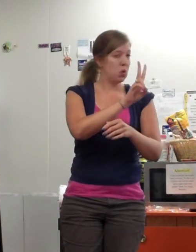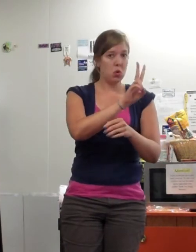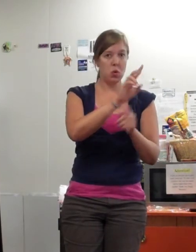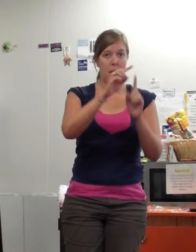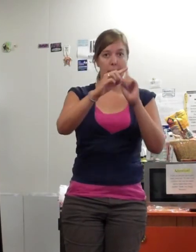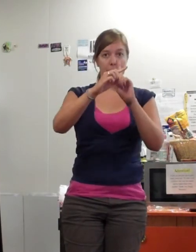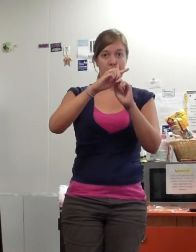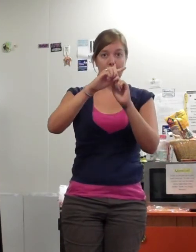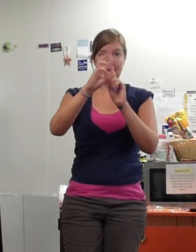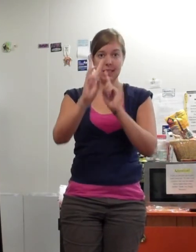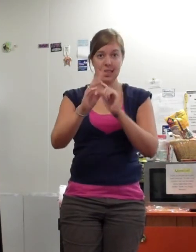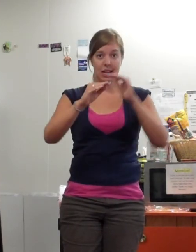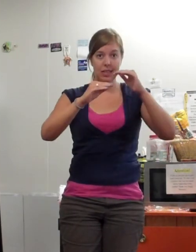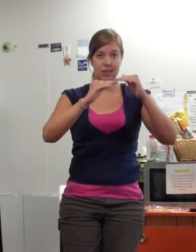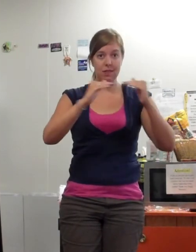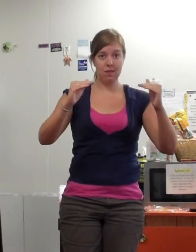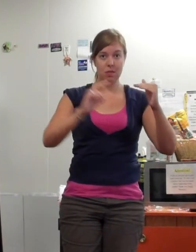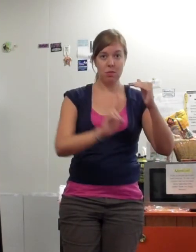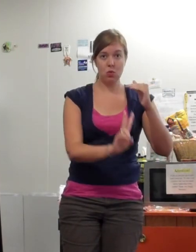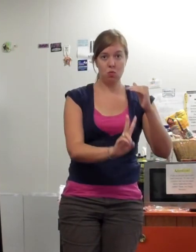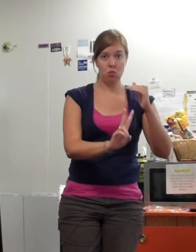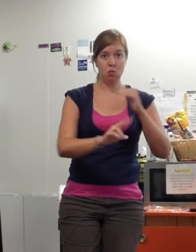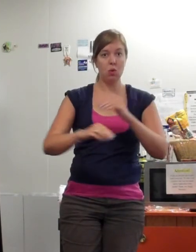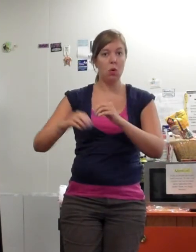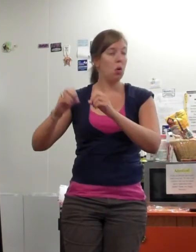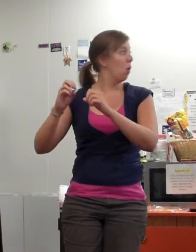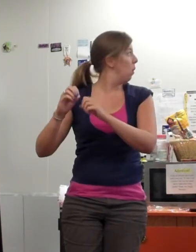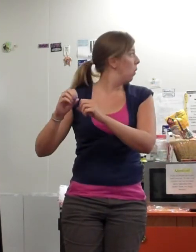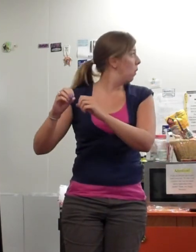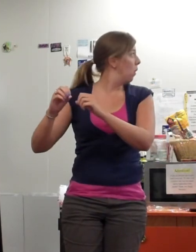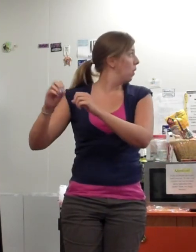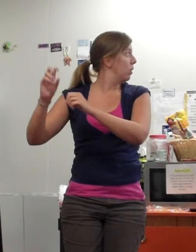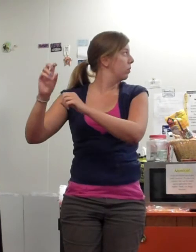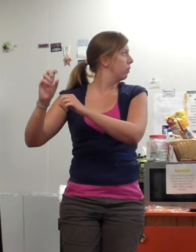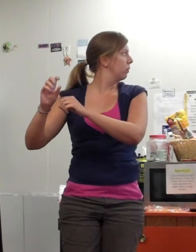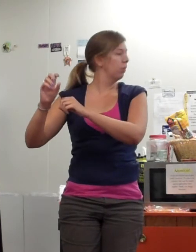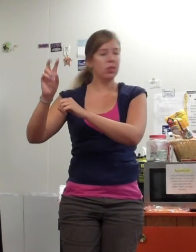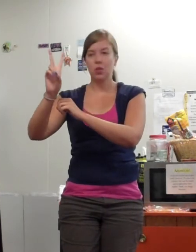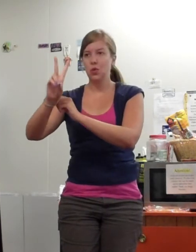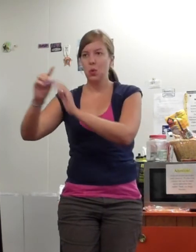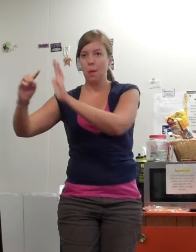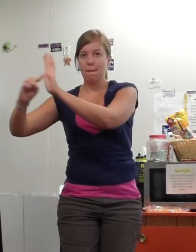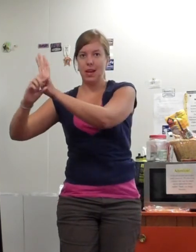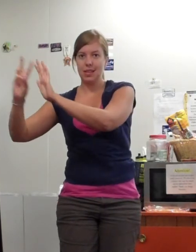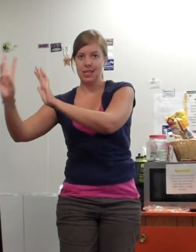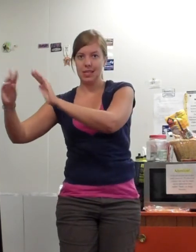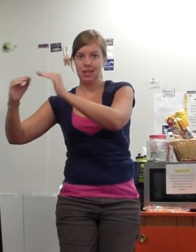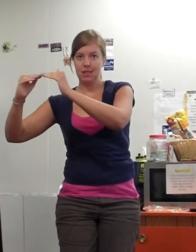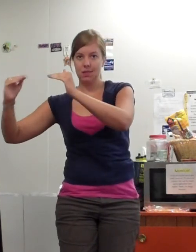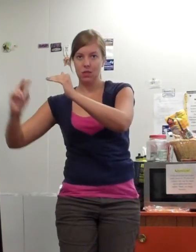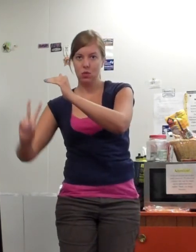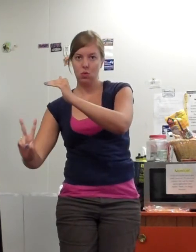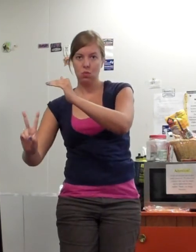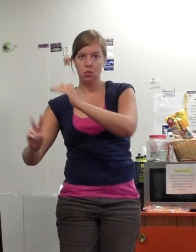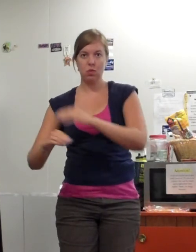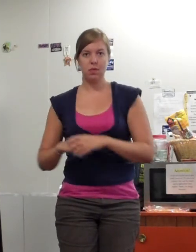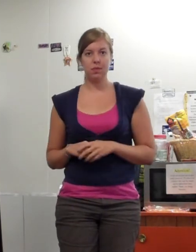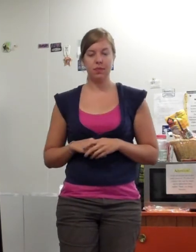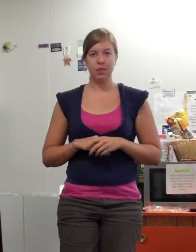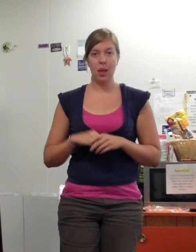I also have to do 2 minus 6 divided by 2. This plus minus thing means I'm going to have two different answers.